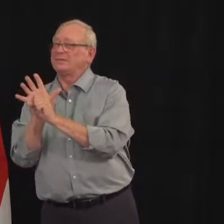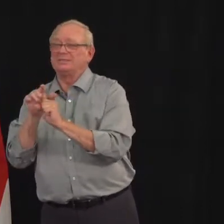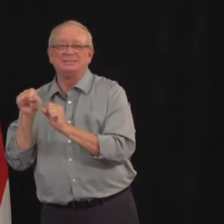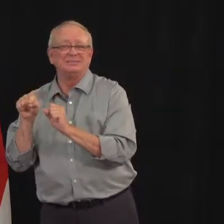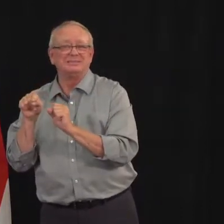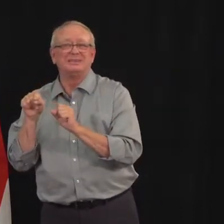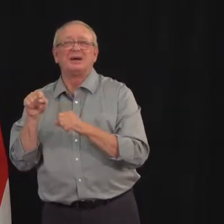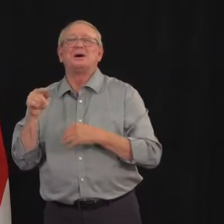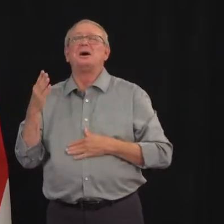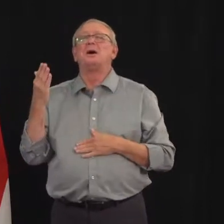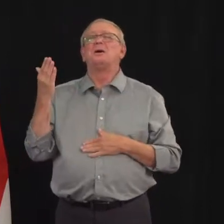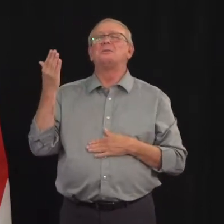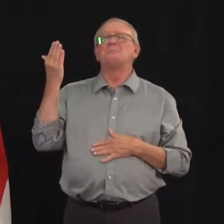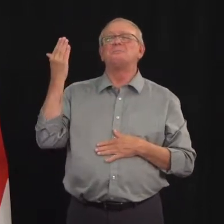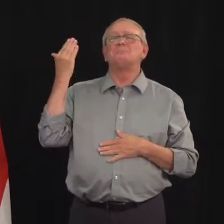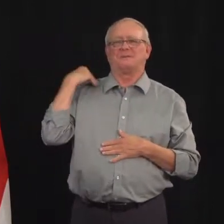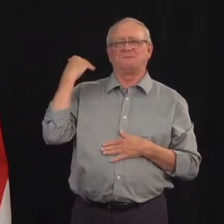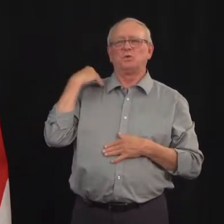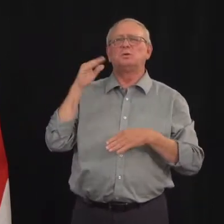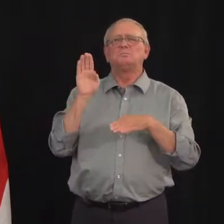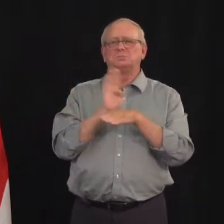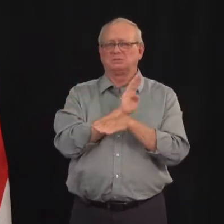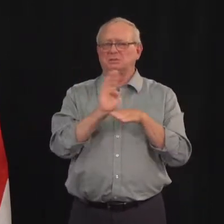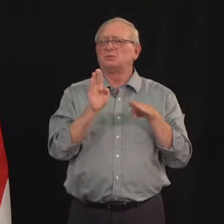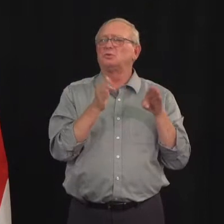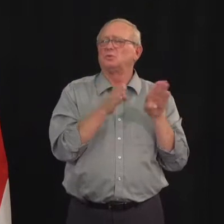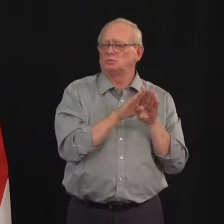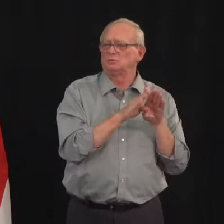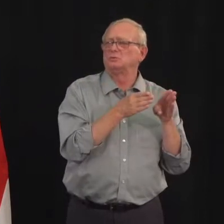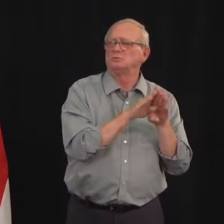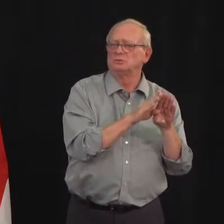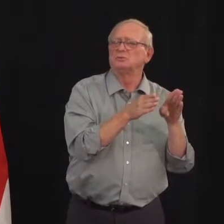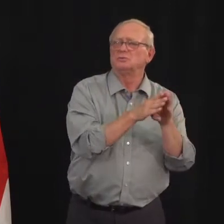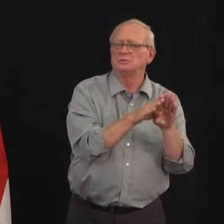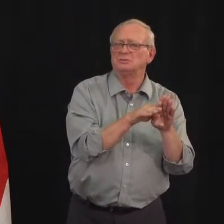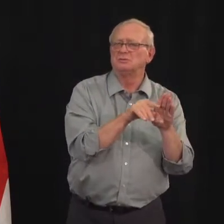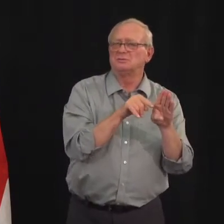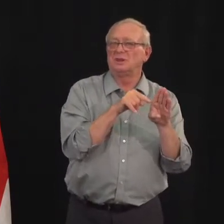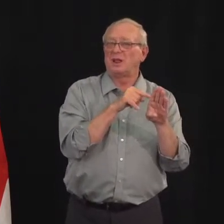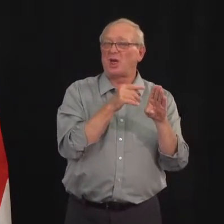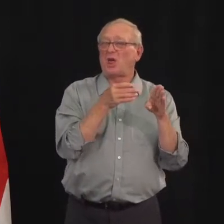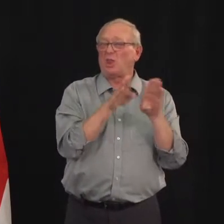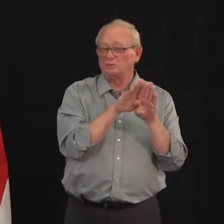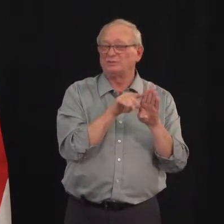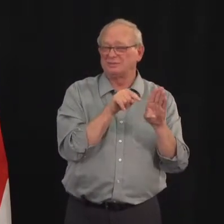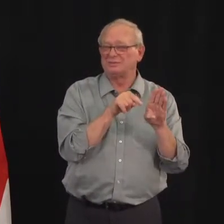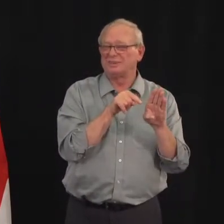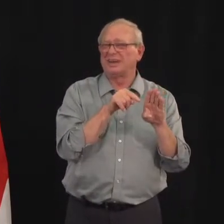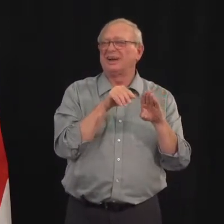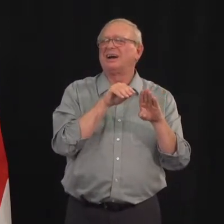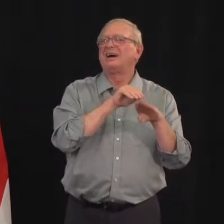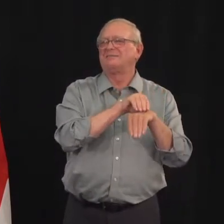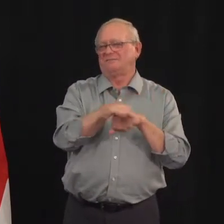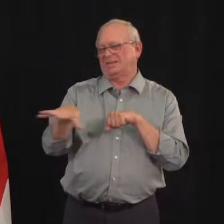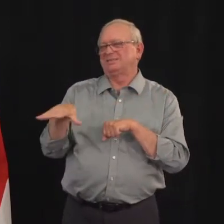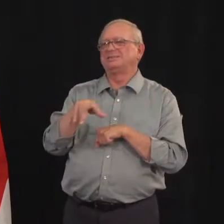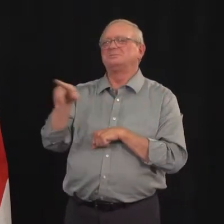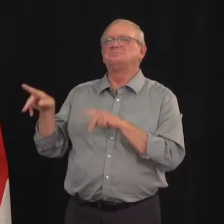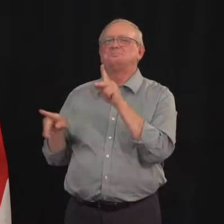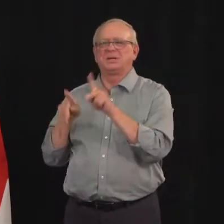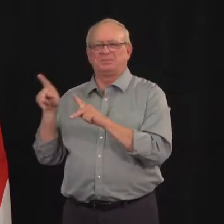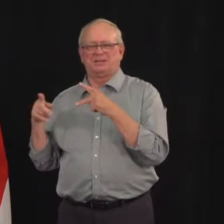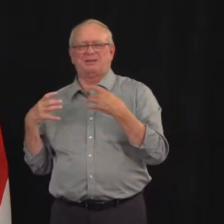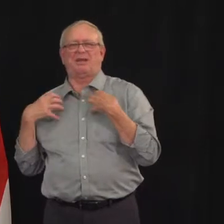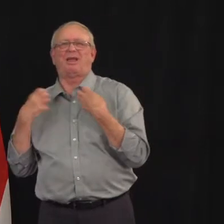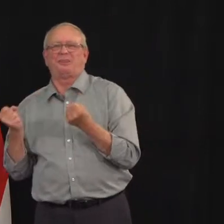other activities earlier this year, we did see impacts on people's health from isolation, from loss of